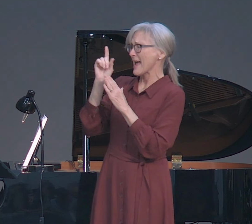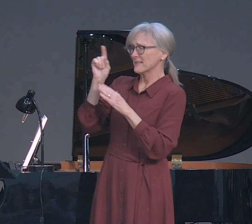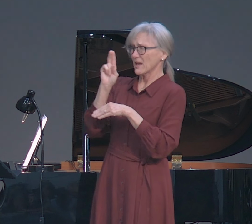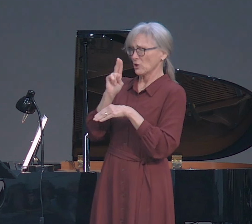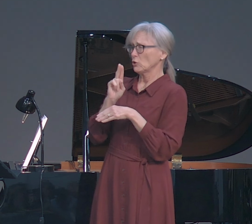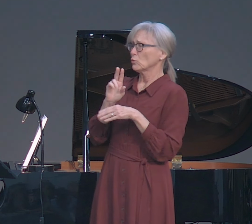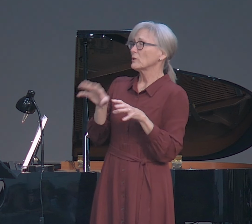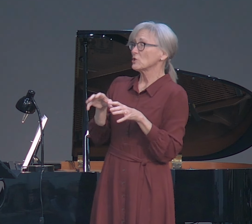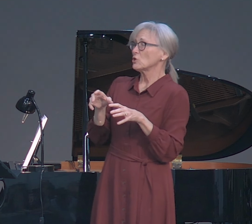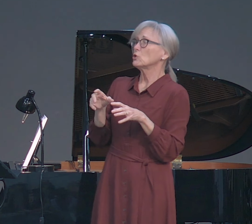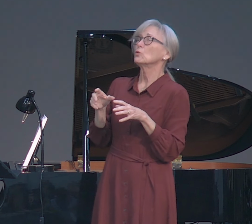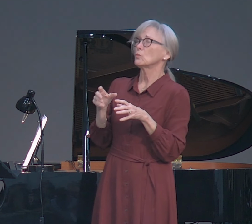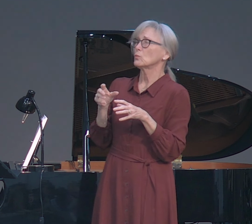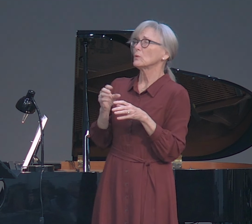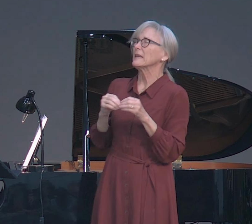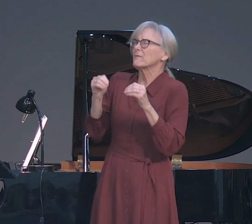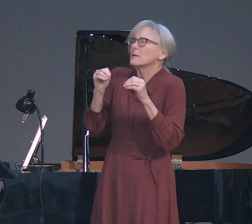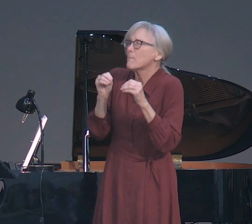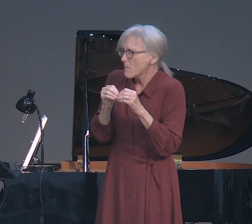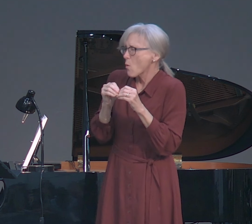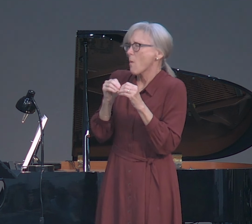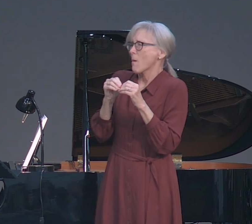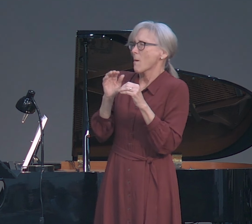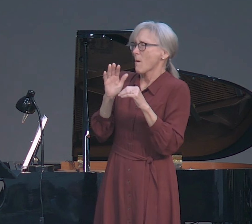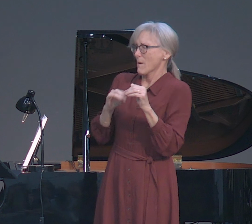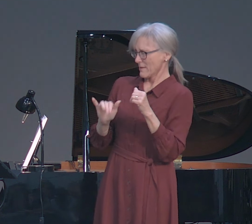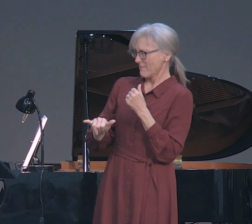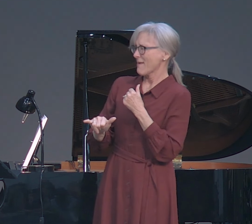something even more amazing than that.